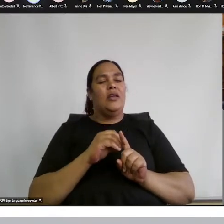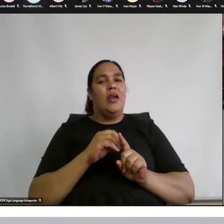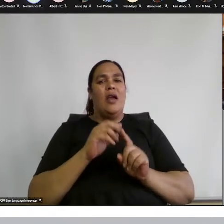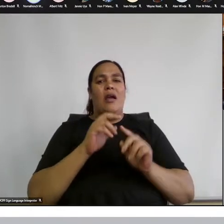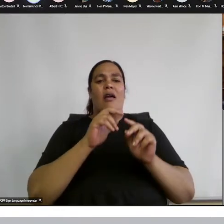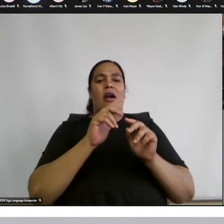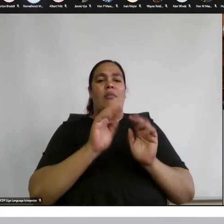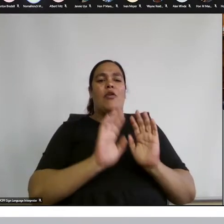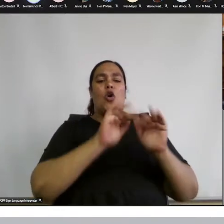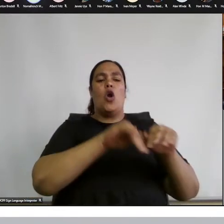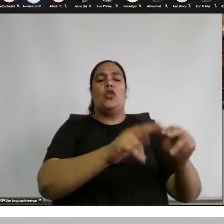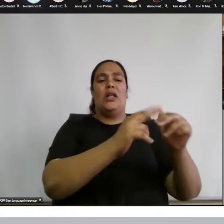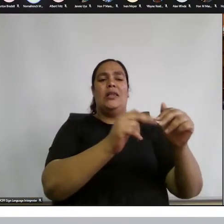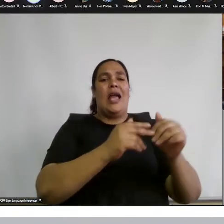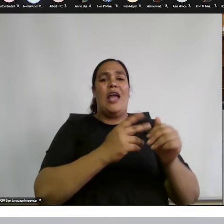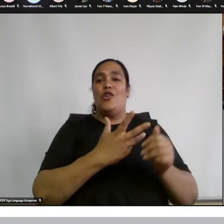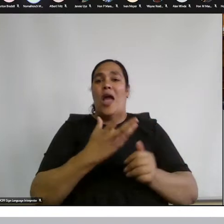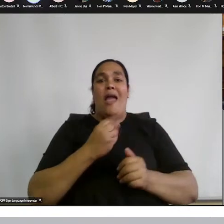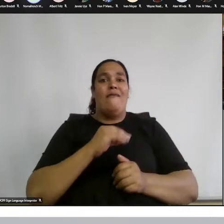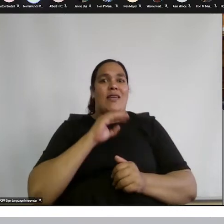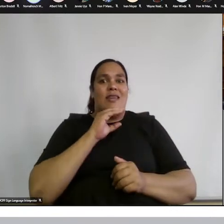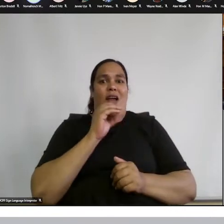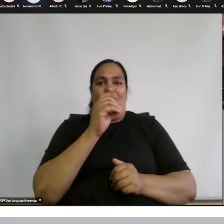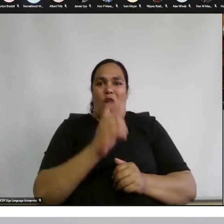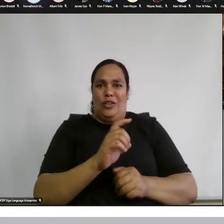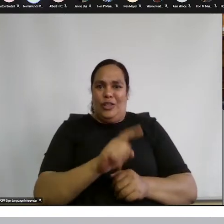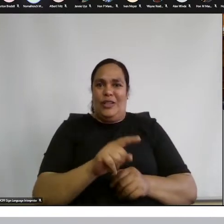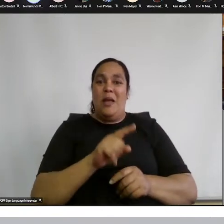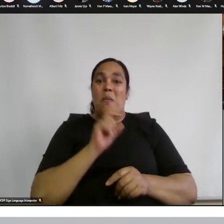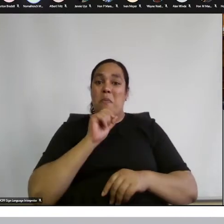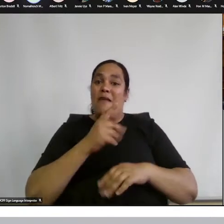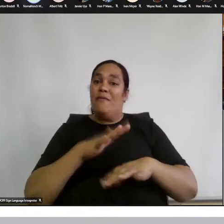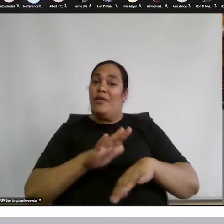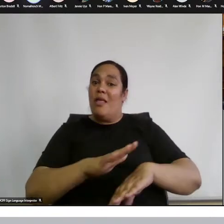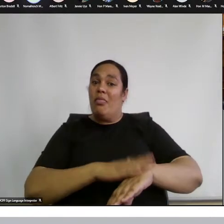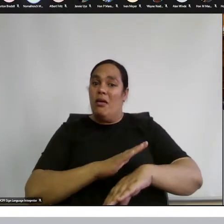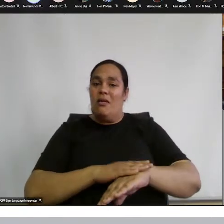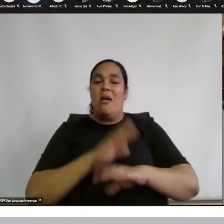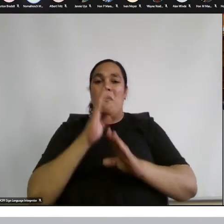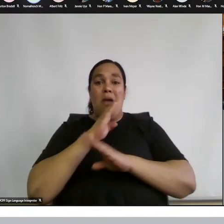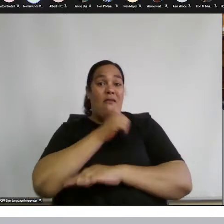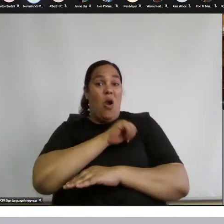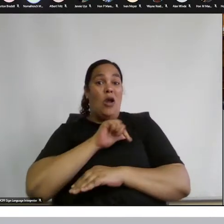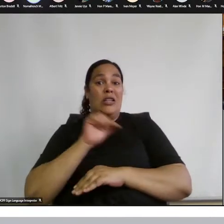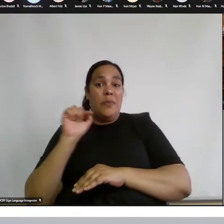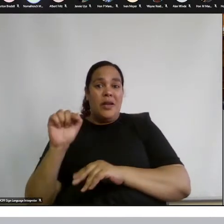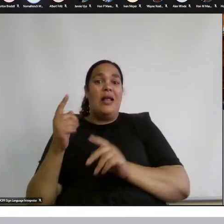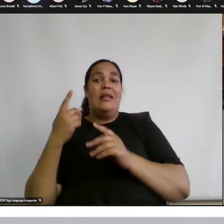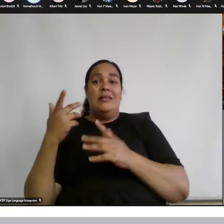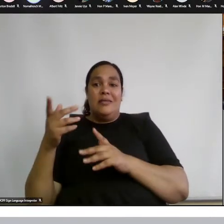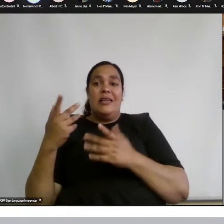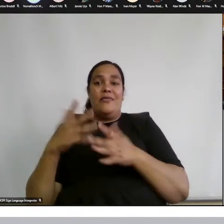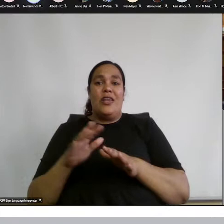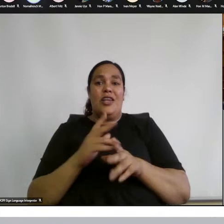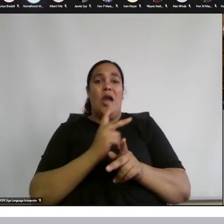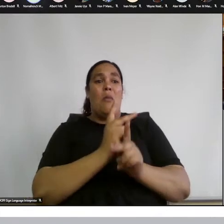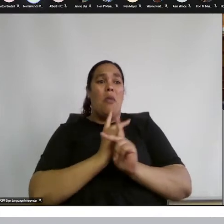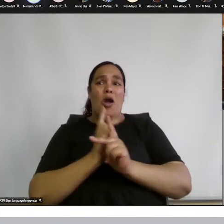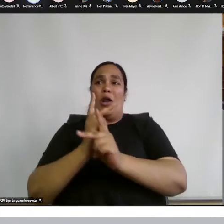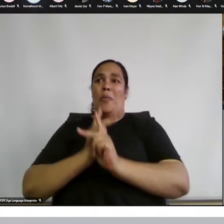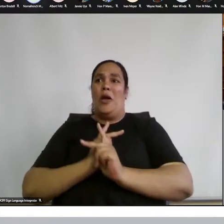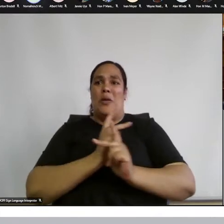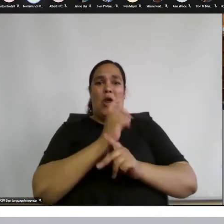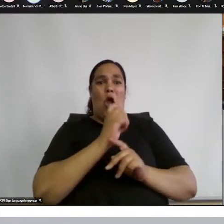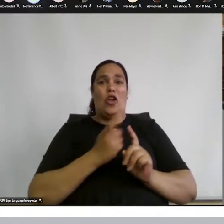towns where they had much oxygen. Already at the time with the private hospitals, they were already borrowing oxygen